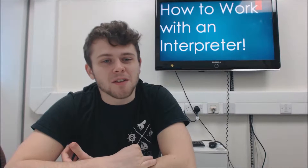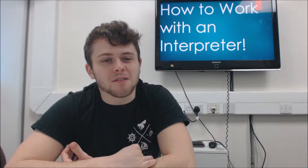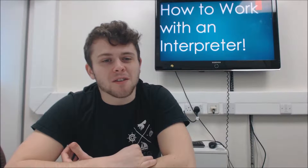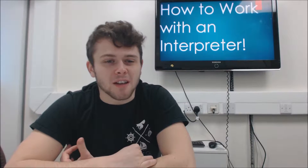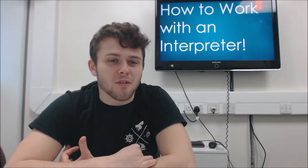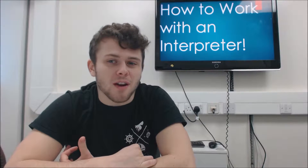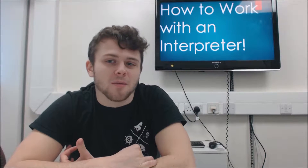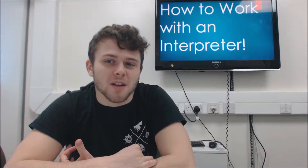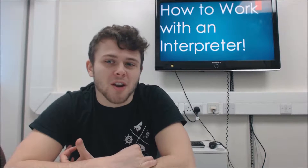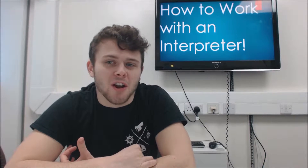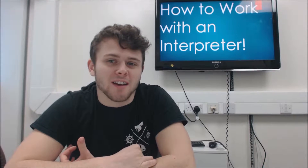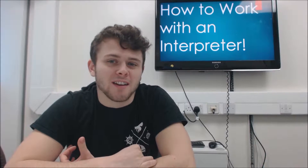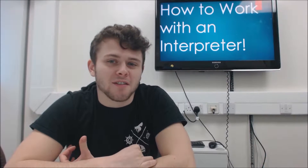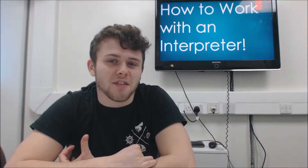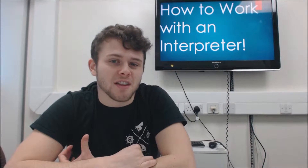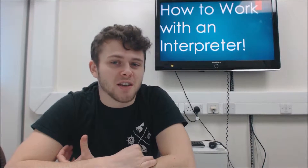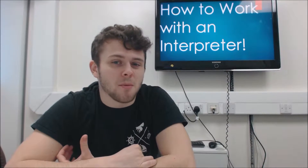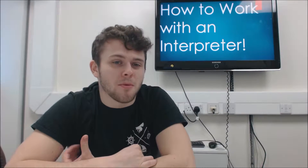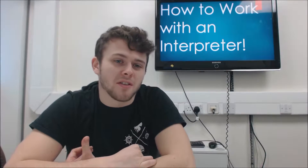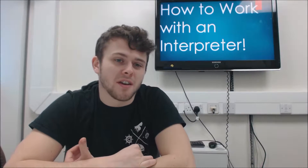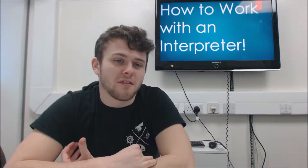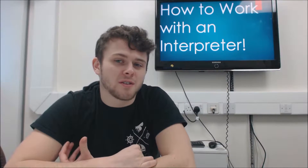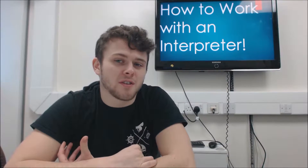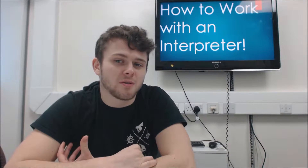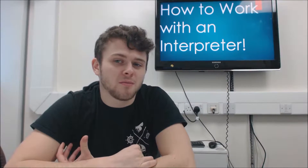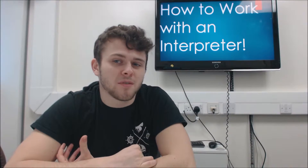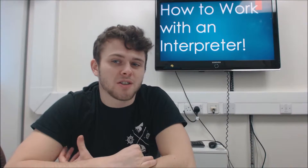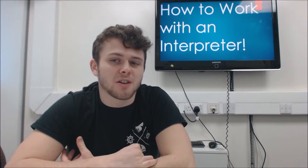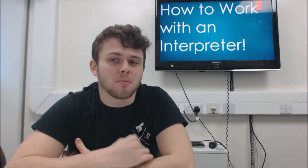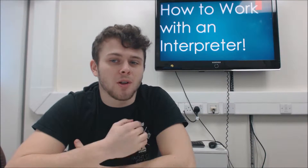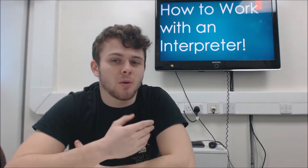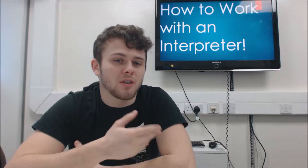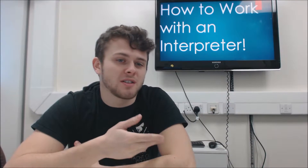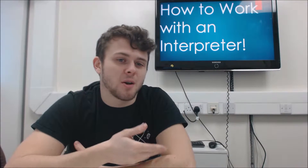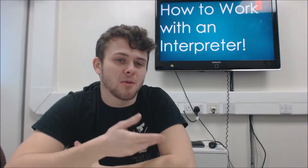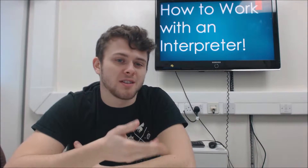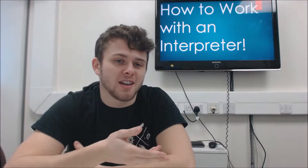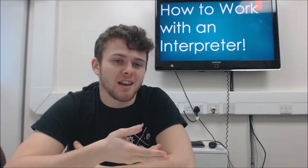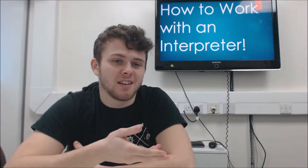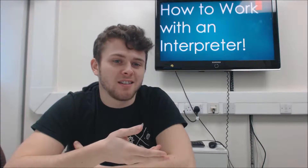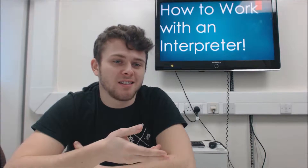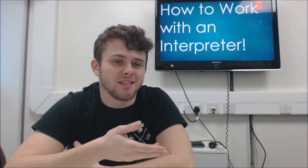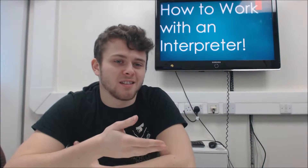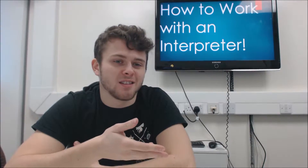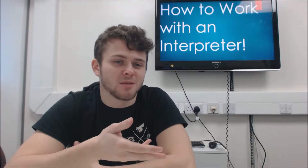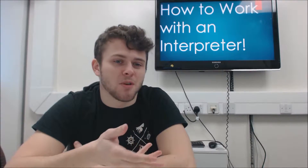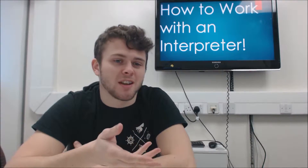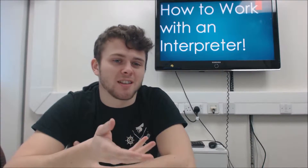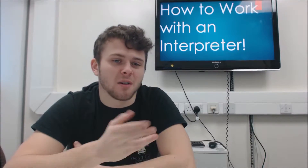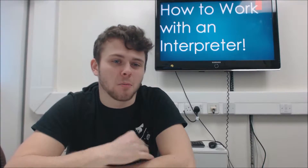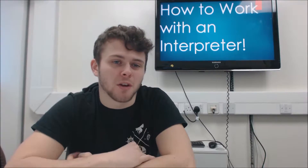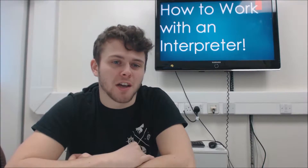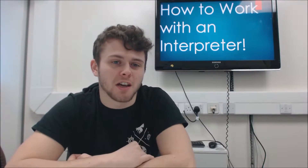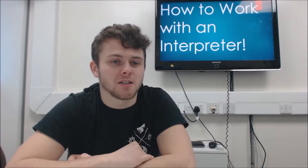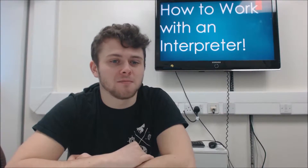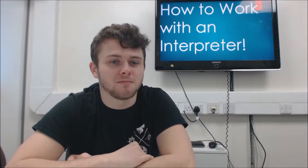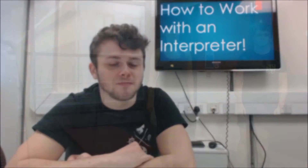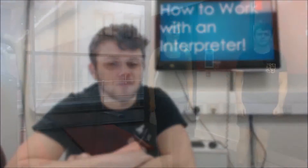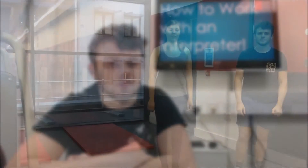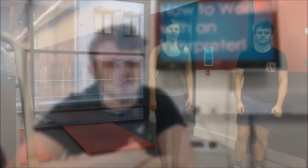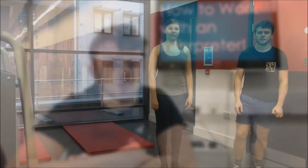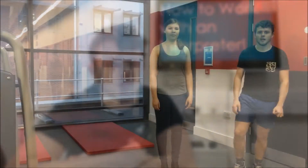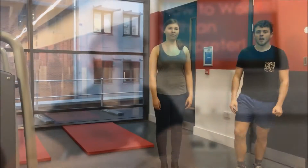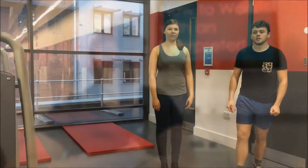This can be incredibly annoying for the interpreter and the deaf individual, as you can block what the interpreter is saying, thus breaking down